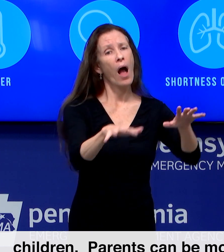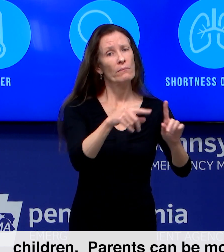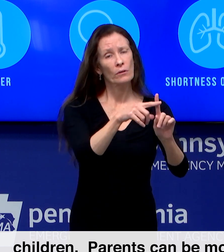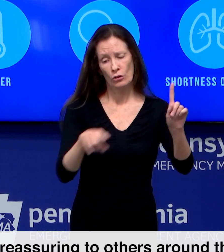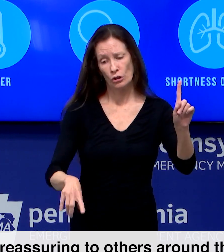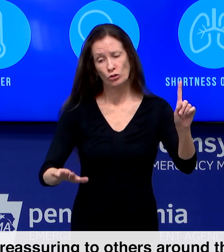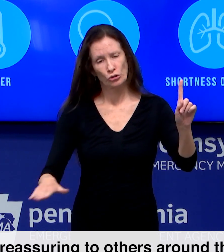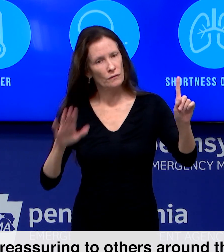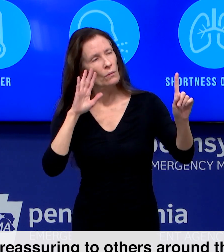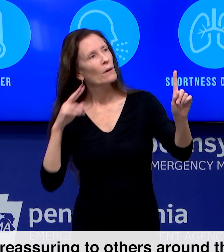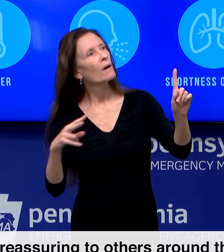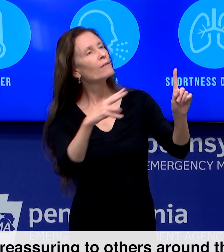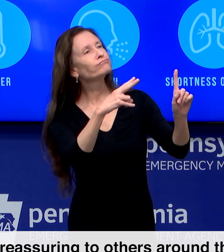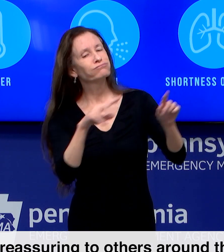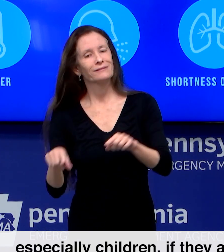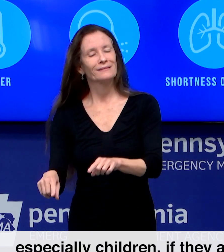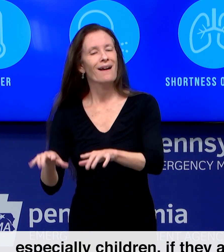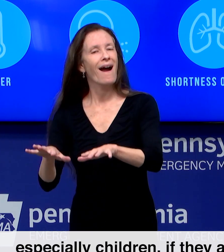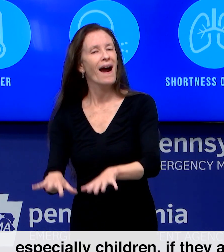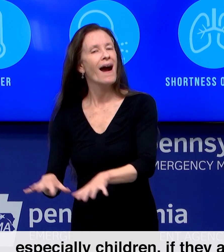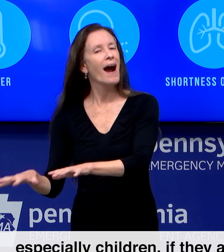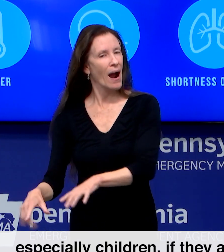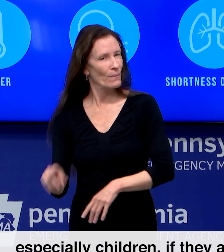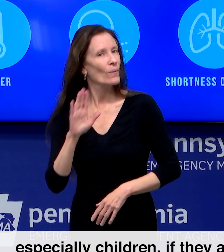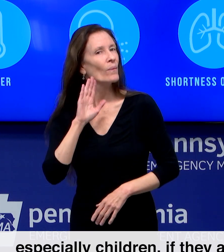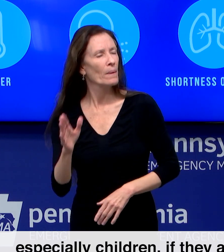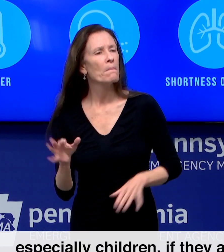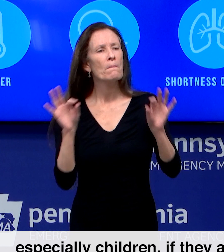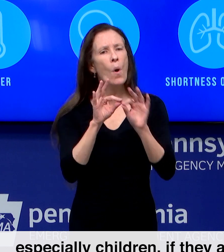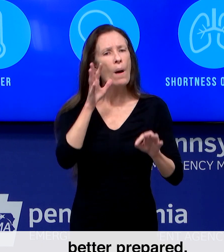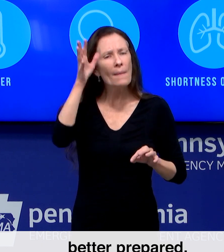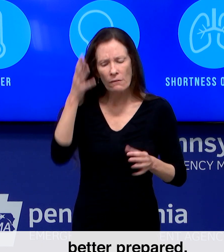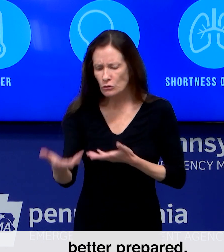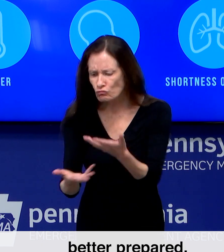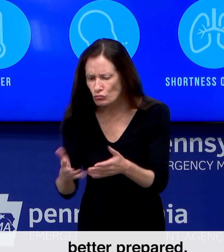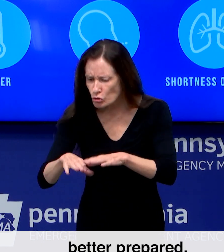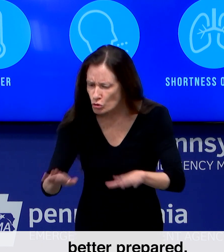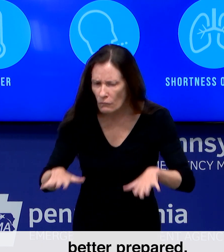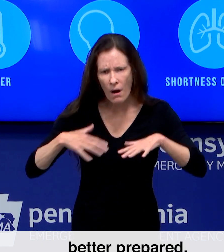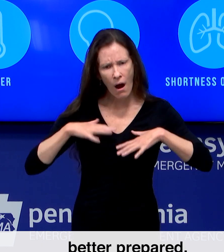more reassuring to others around them, especially children, if they are better prepared.